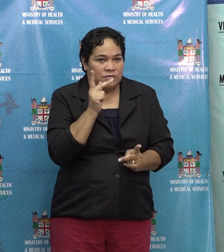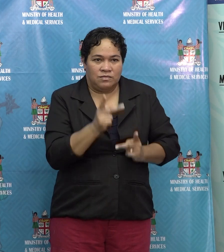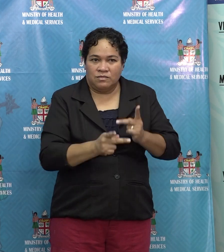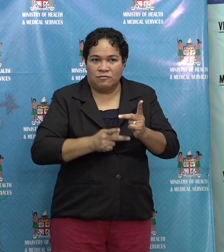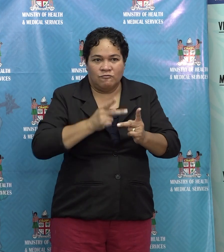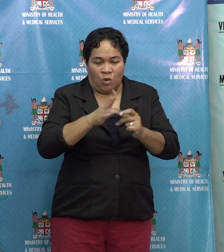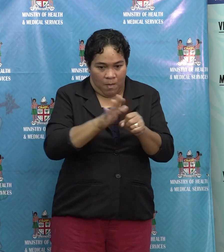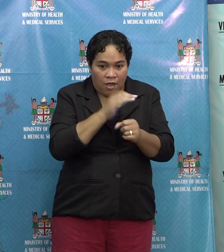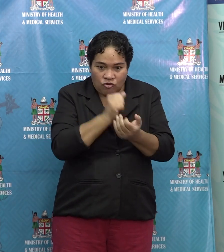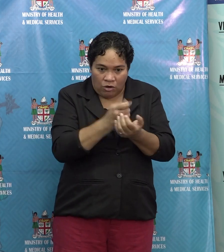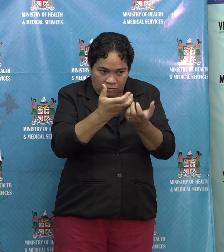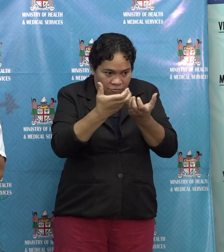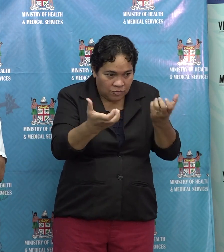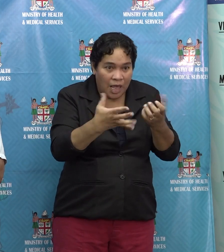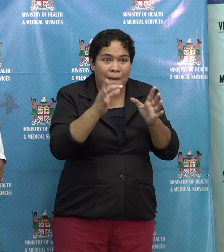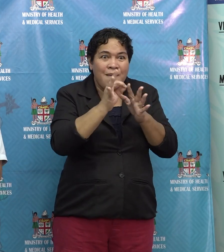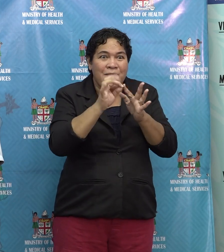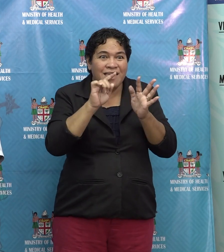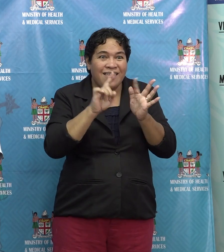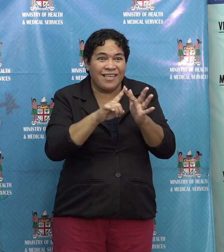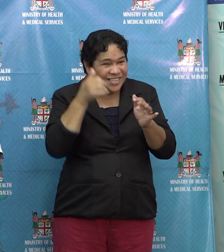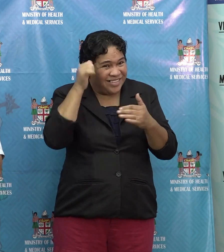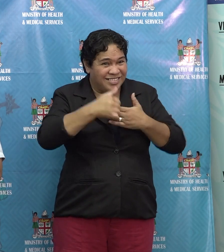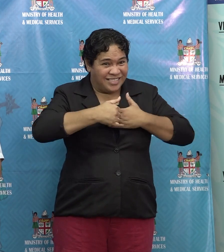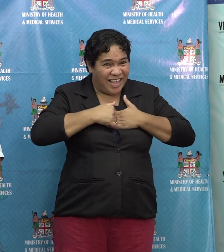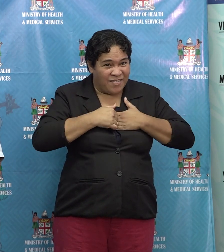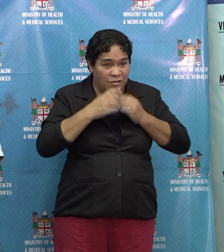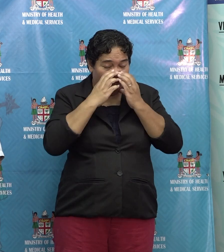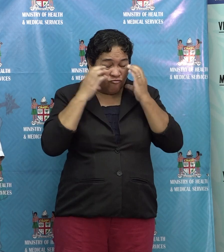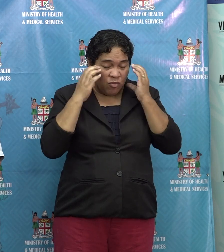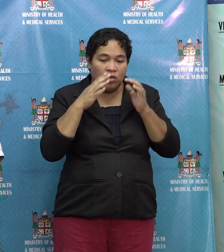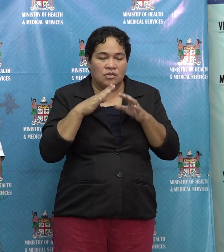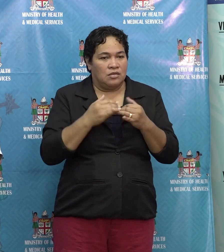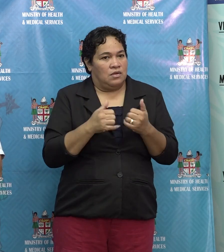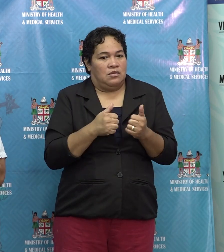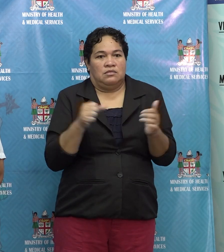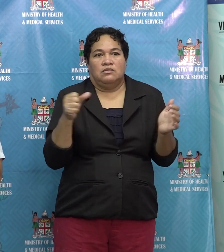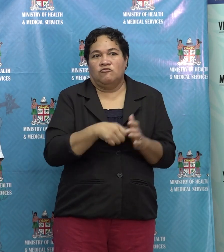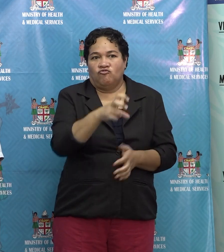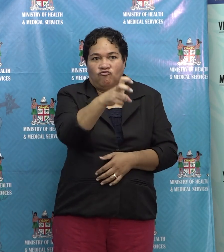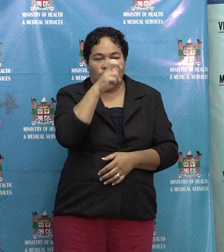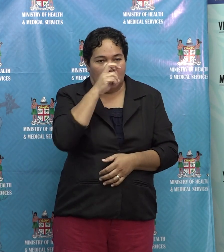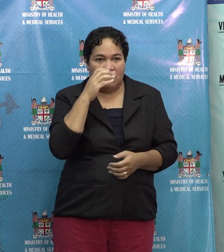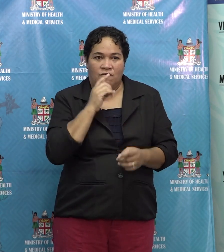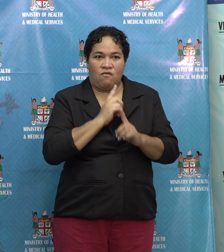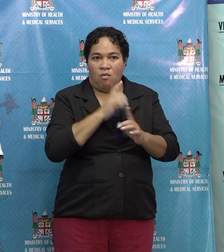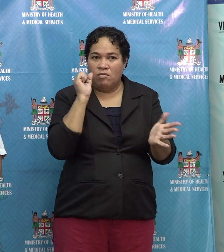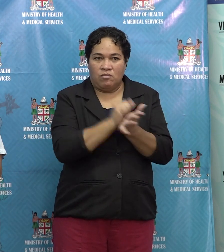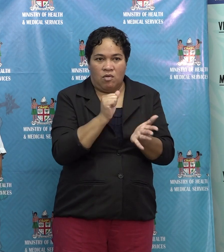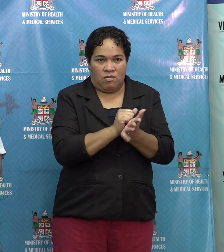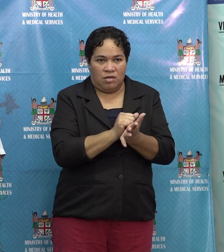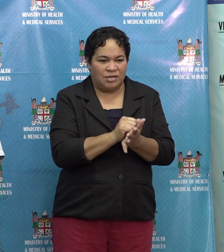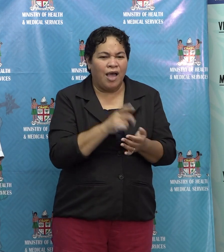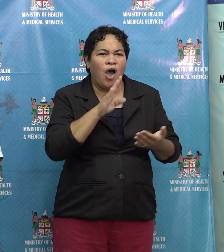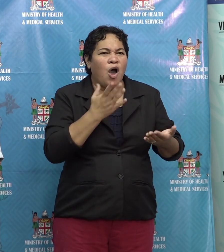are non-infectious. The PPE protocols are much harder in that known group of positives versus negatives than in